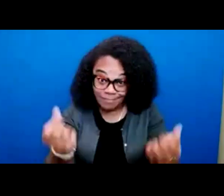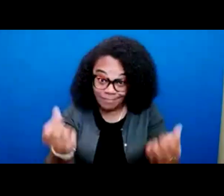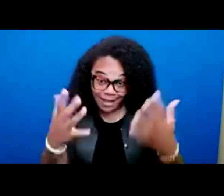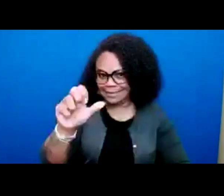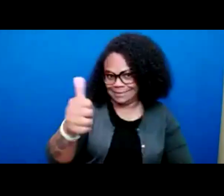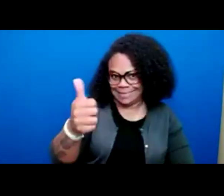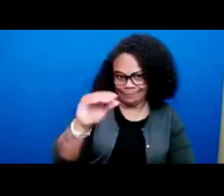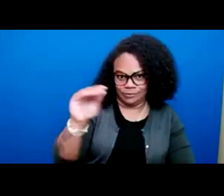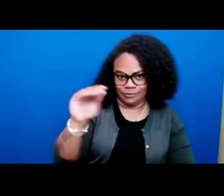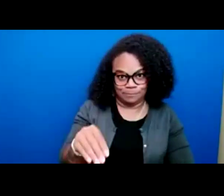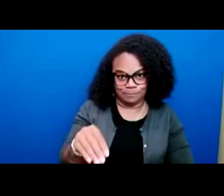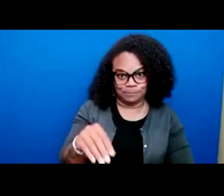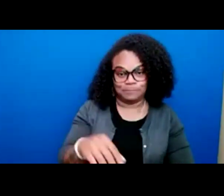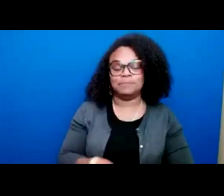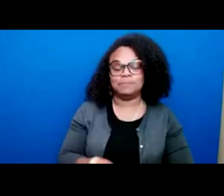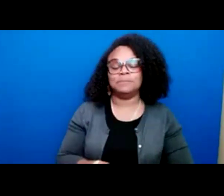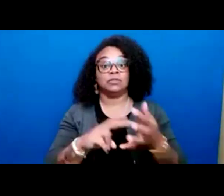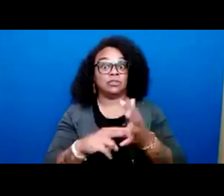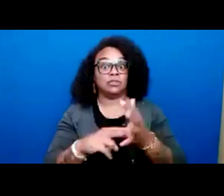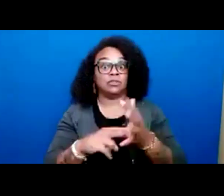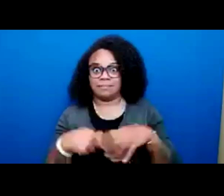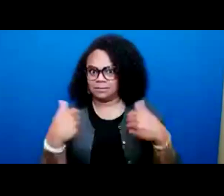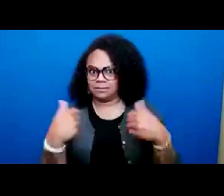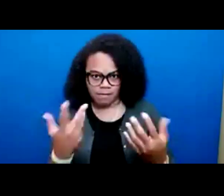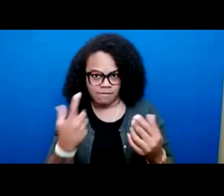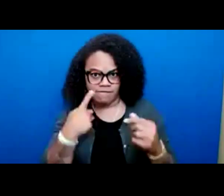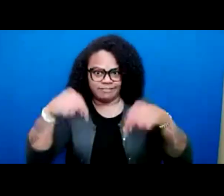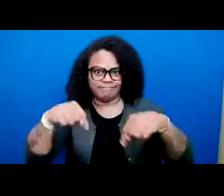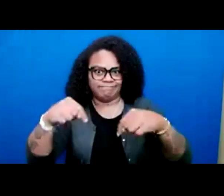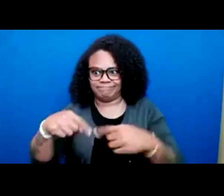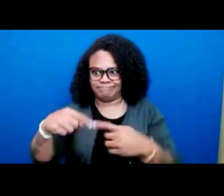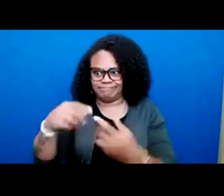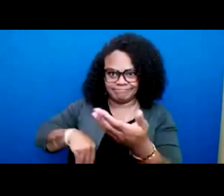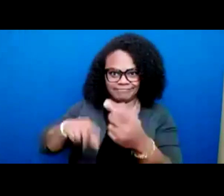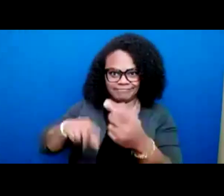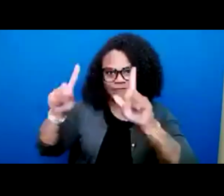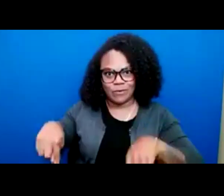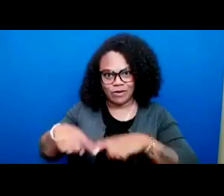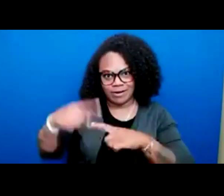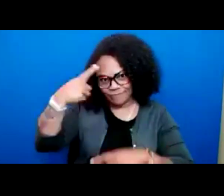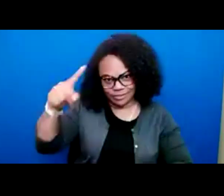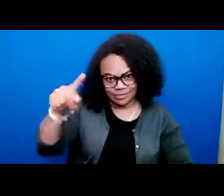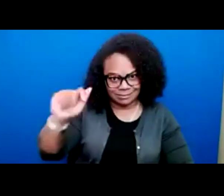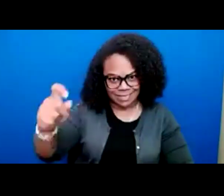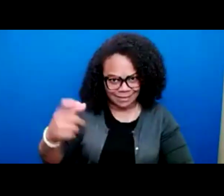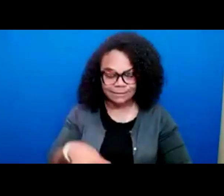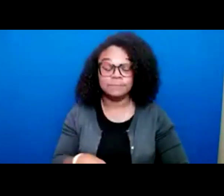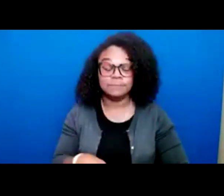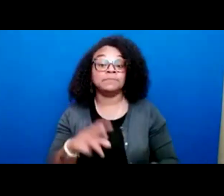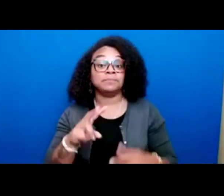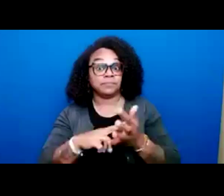10%. So now what does that mean for this particular form of your taxes? It means